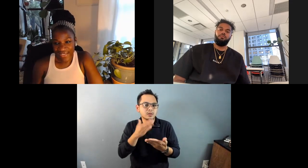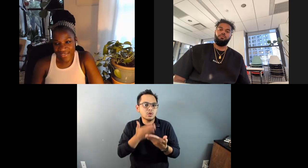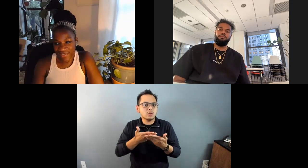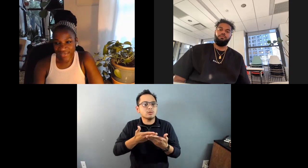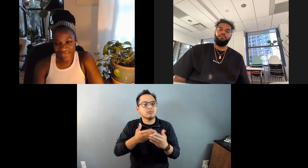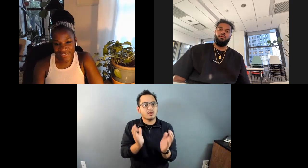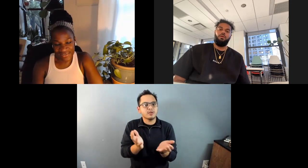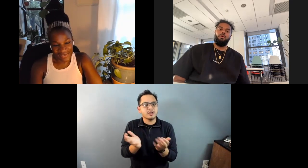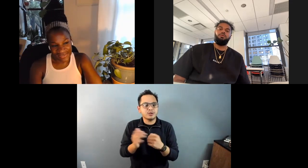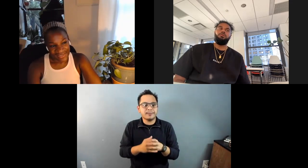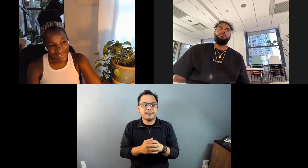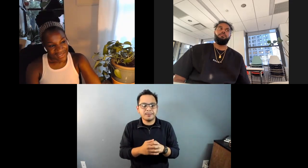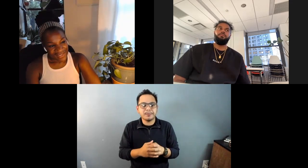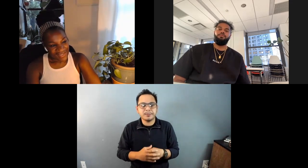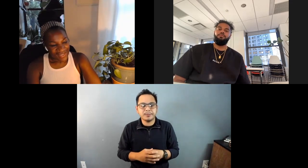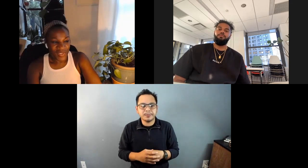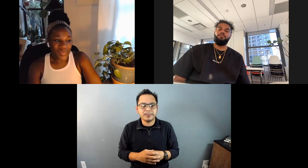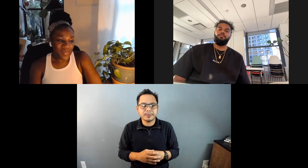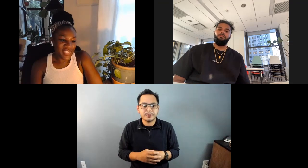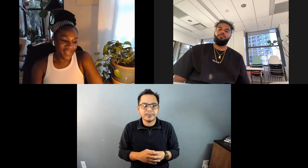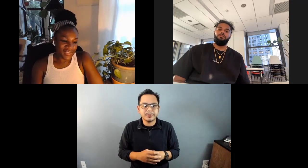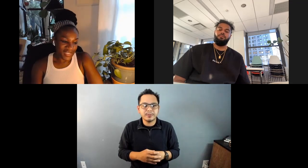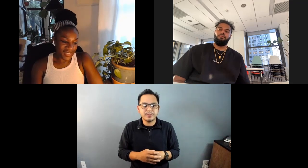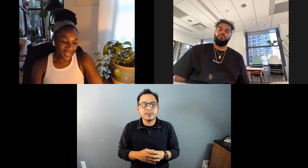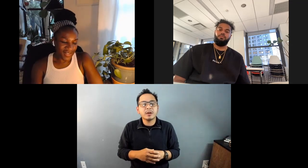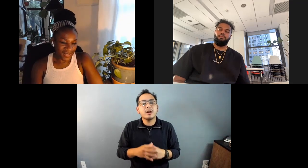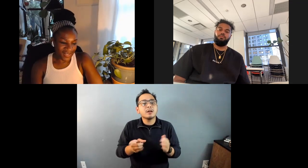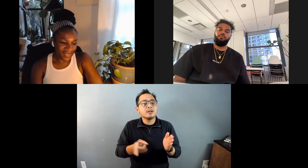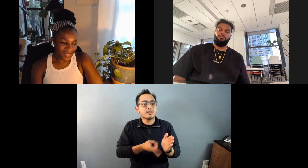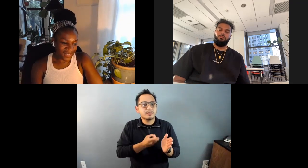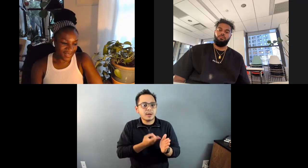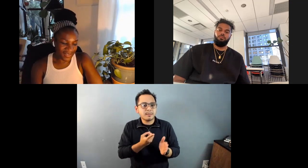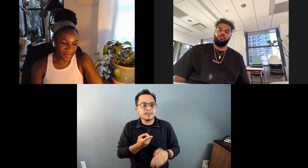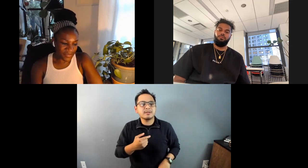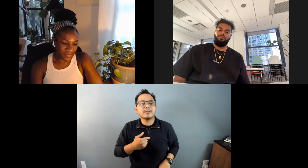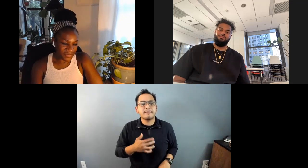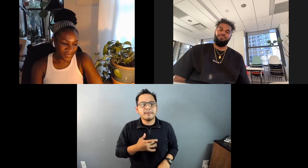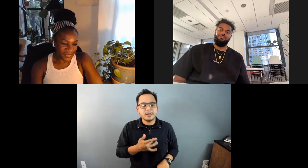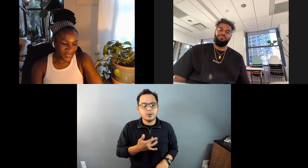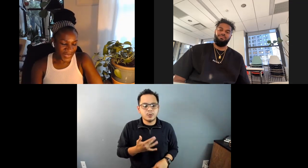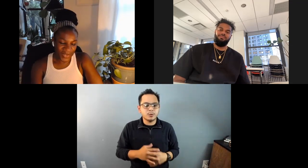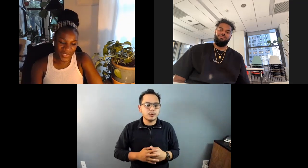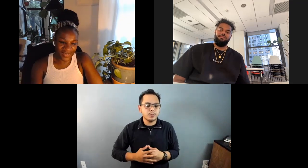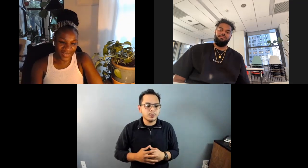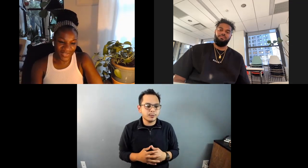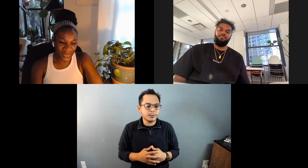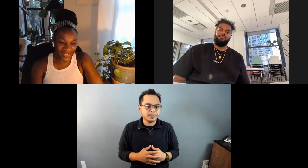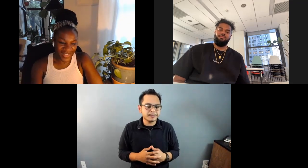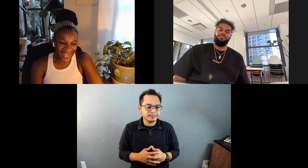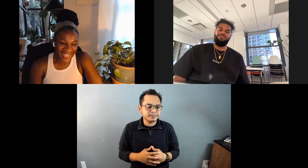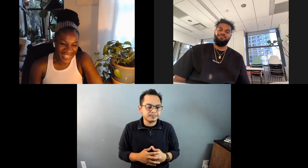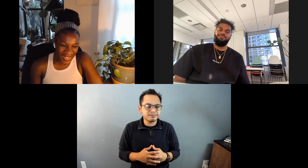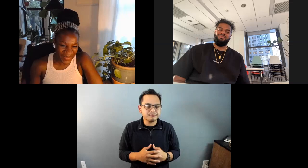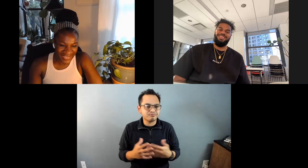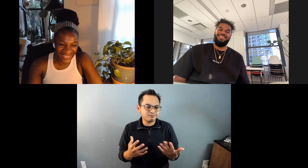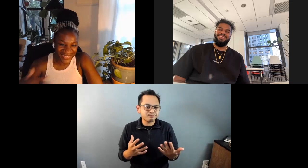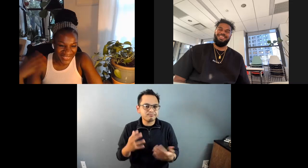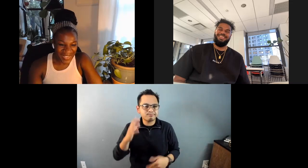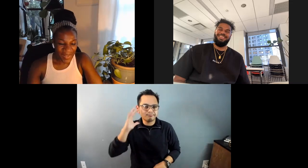know, uh, make lines about like plantain, or like she wants to feel me, tangerine, feel me, like the